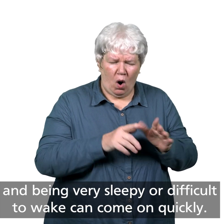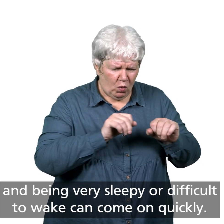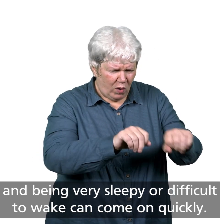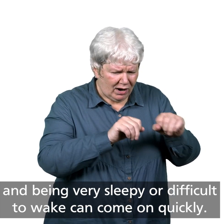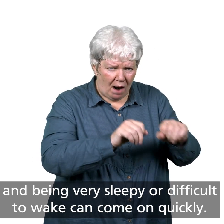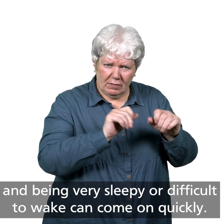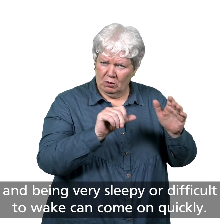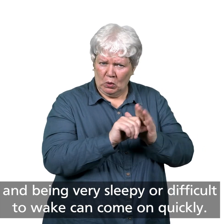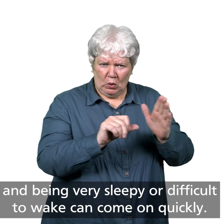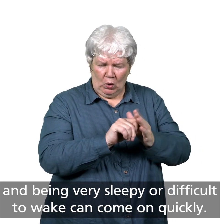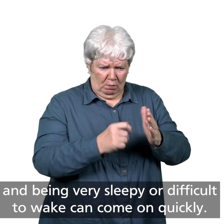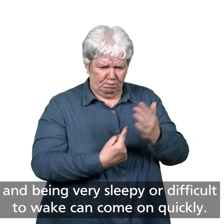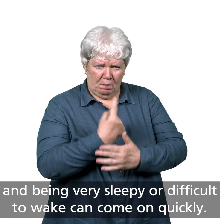wake can come on quickly.